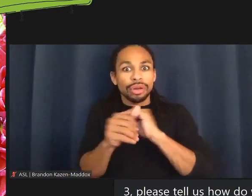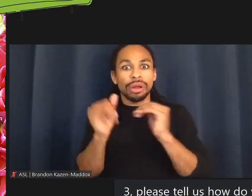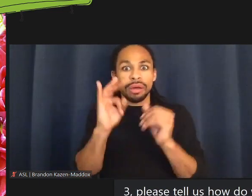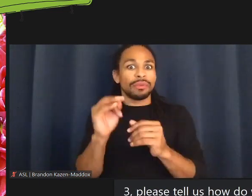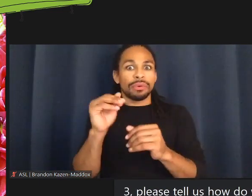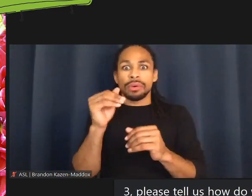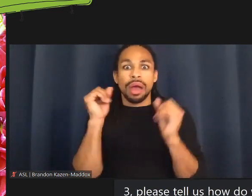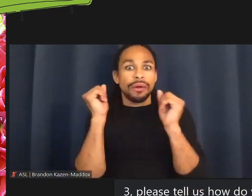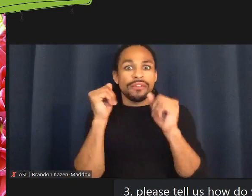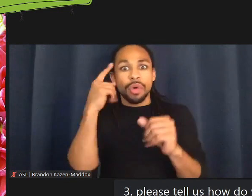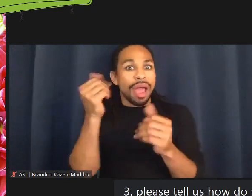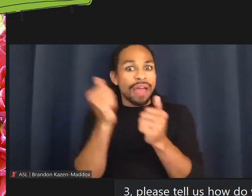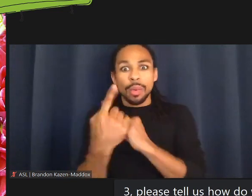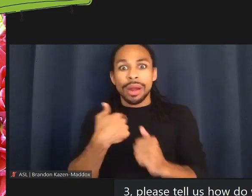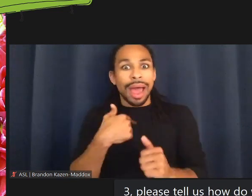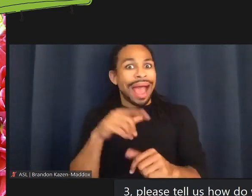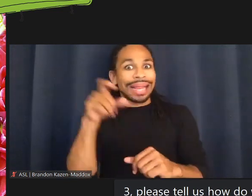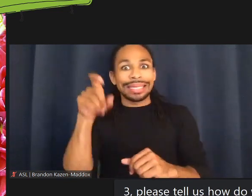Thank you.